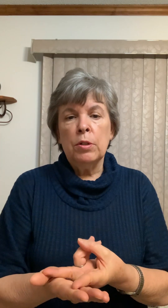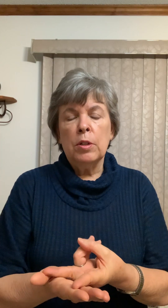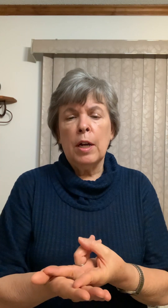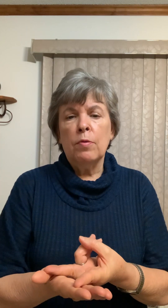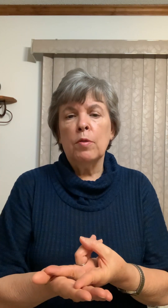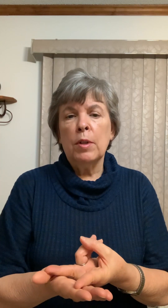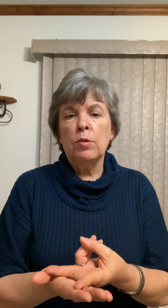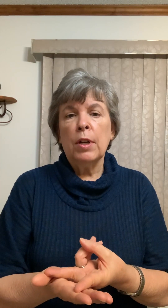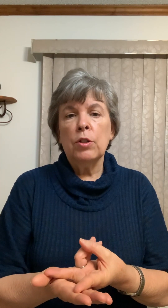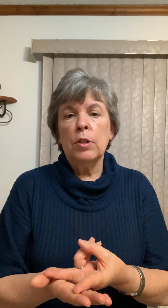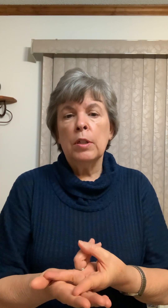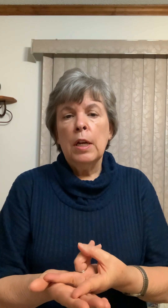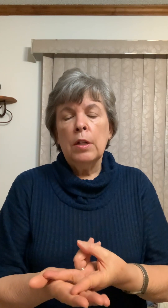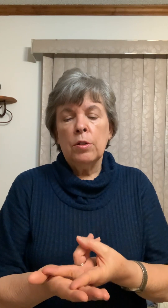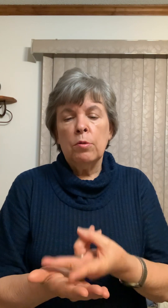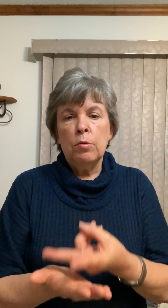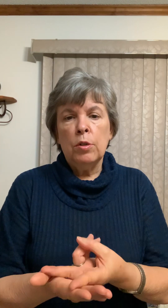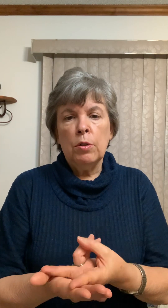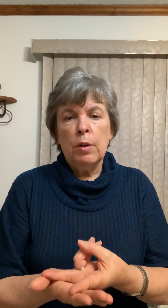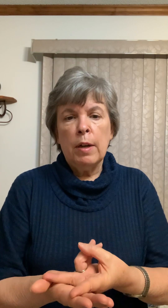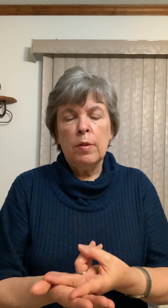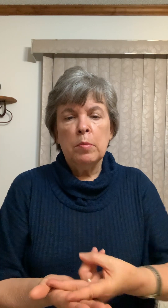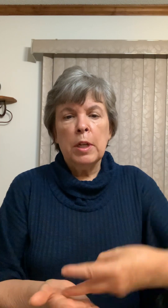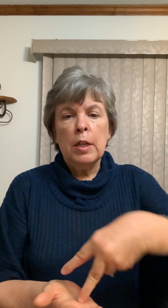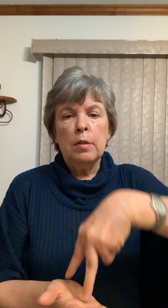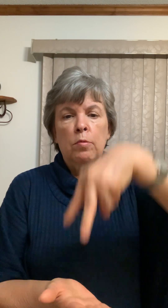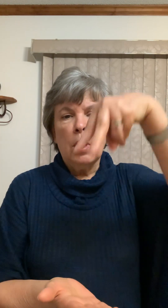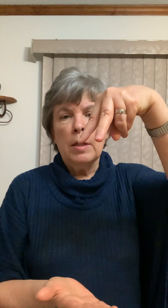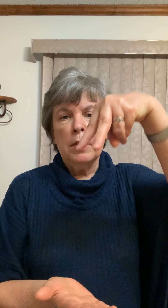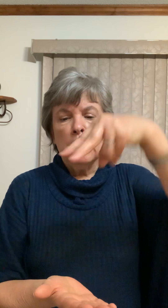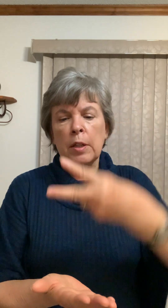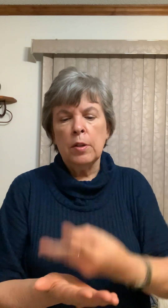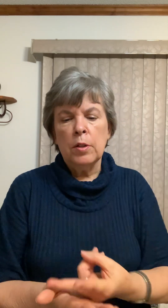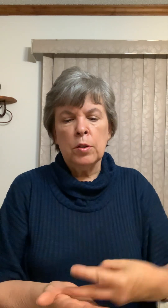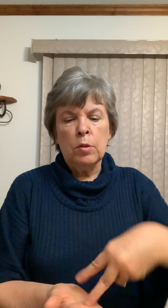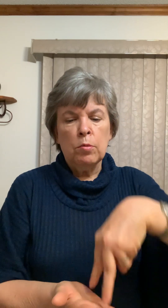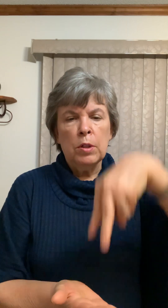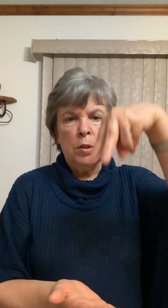sign for resurrection. So, you know, you have him dead and rising like this. So risen.